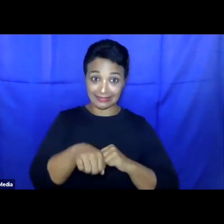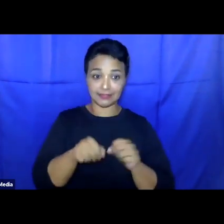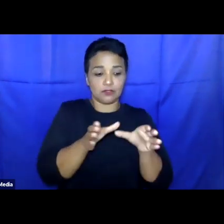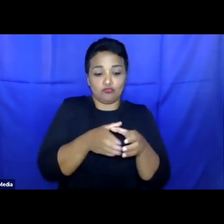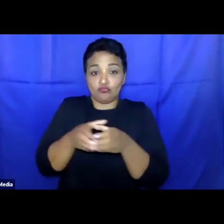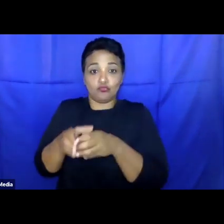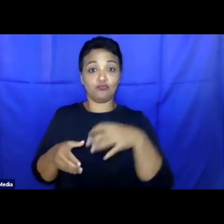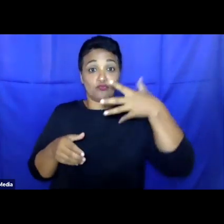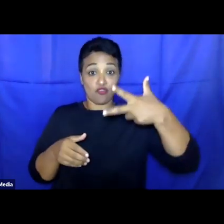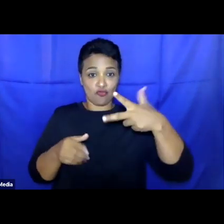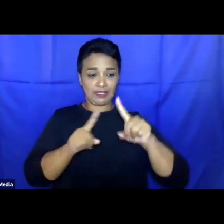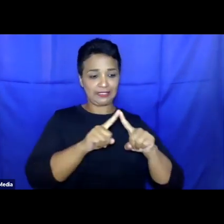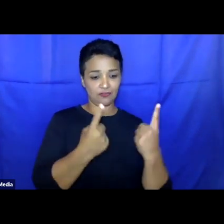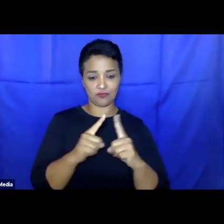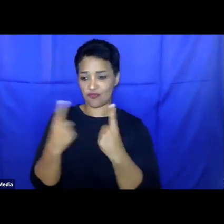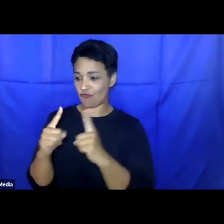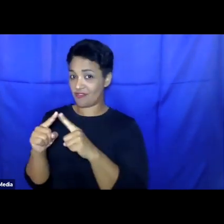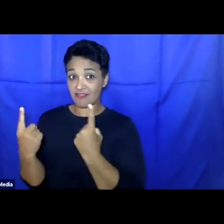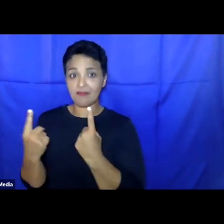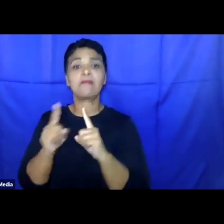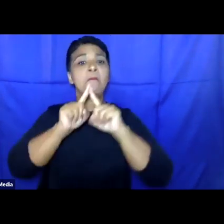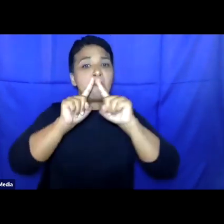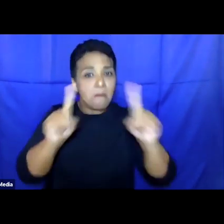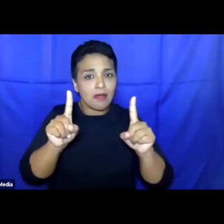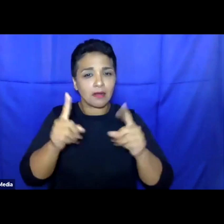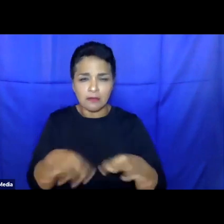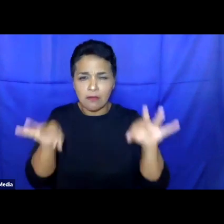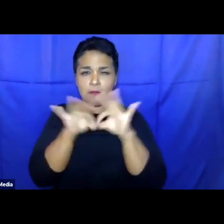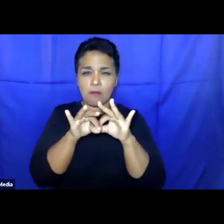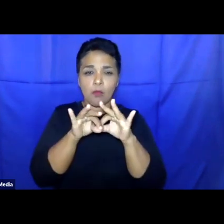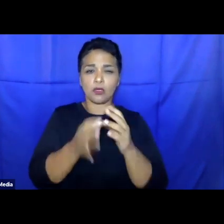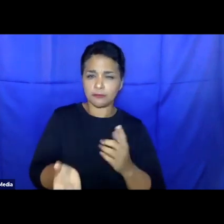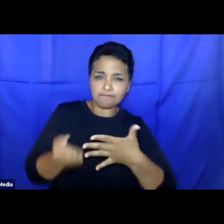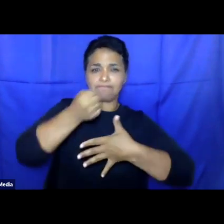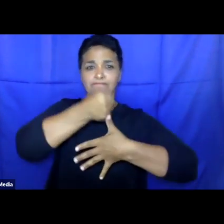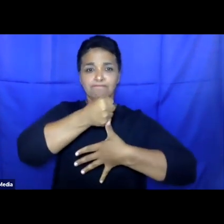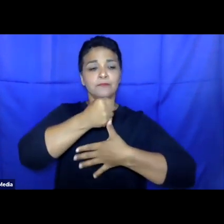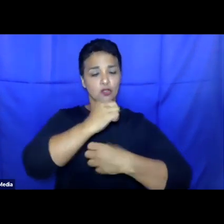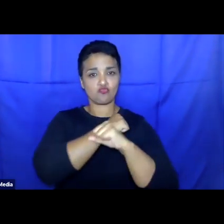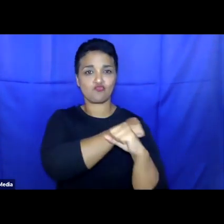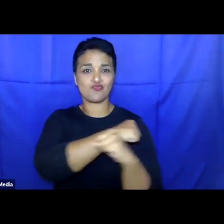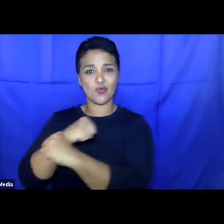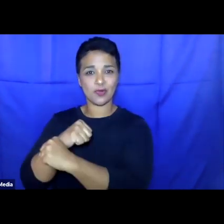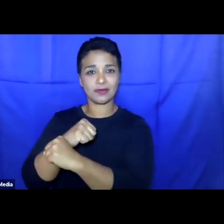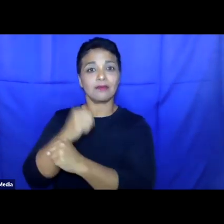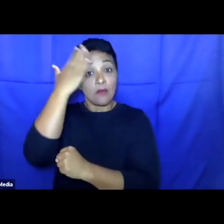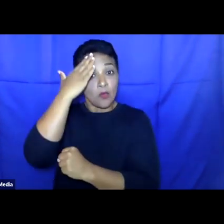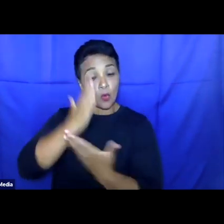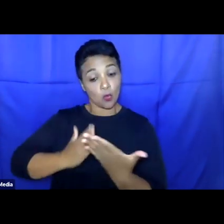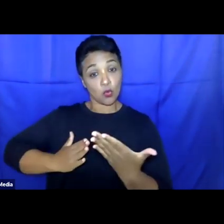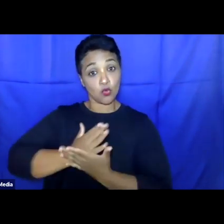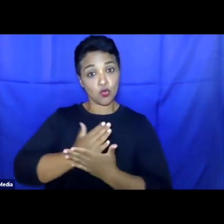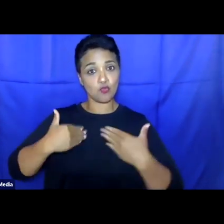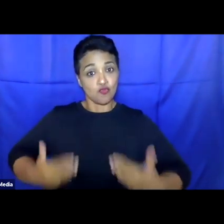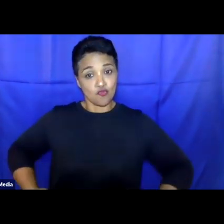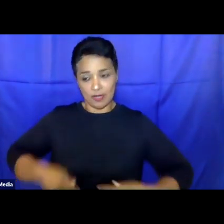have a common approach to principles of humanity and protection. For example, interpreting what humane treatment means is best done by